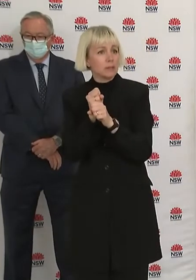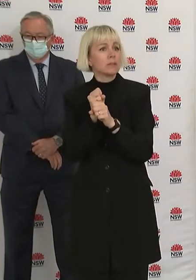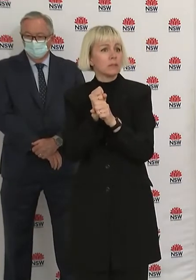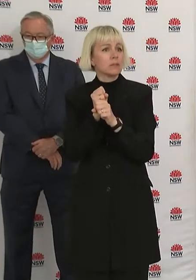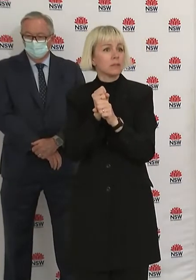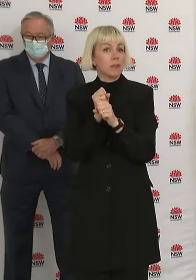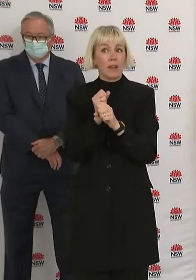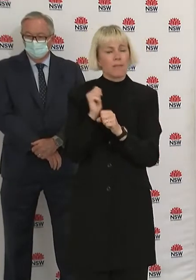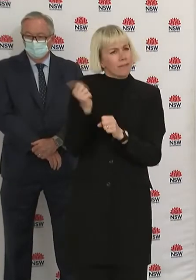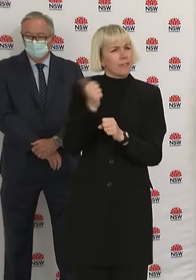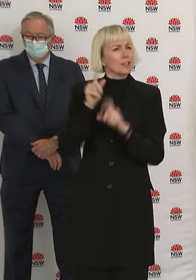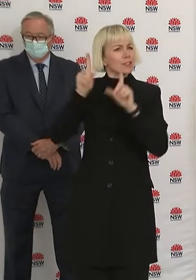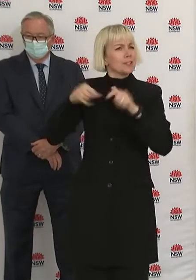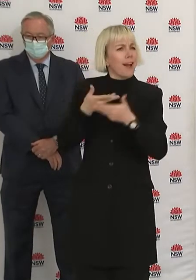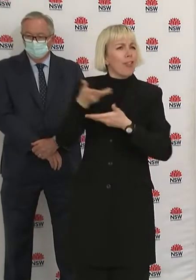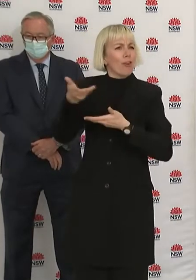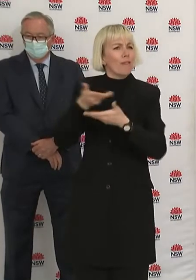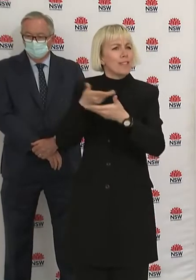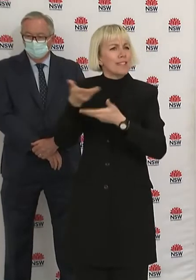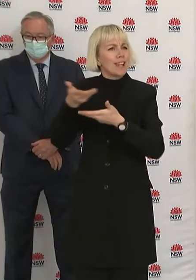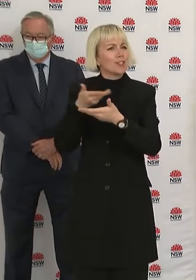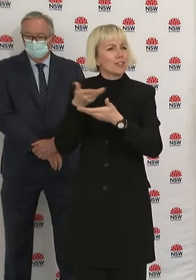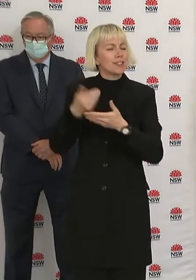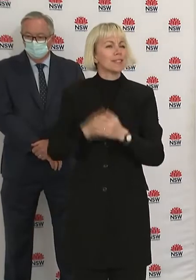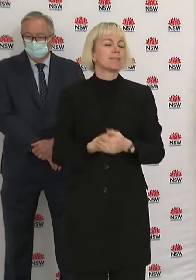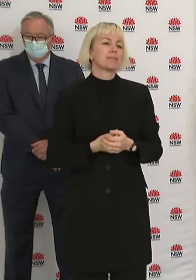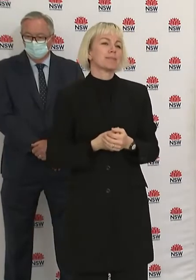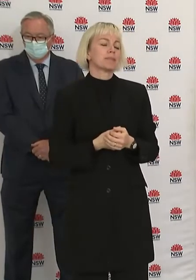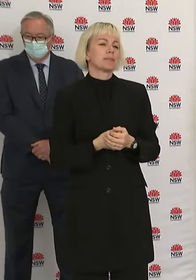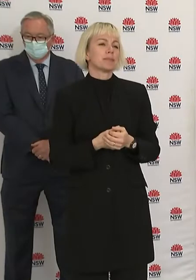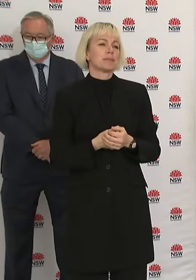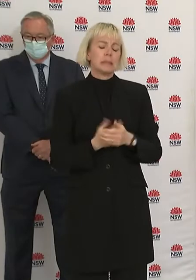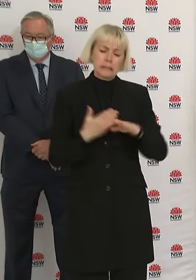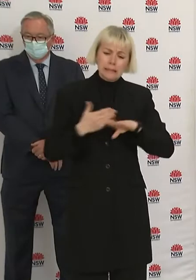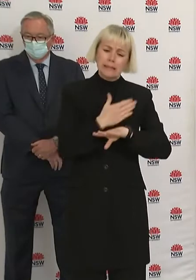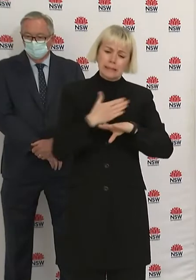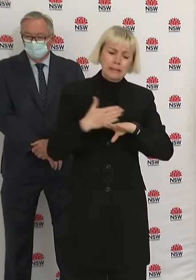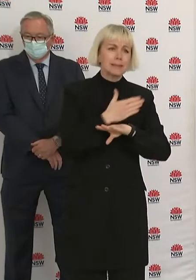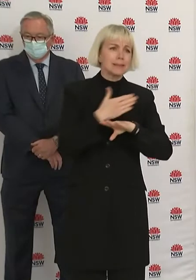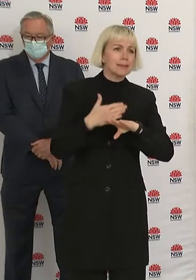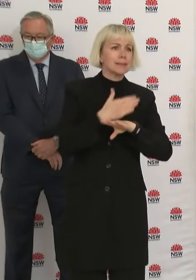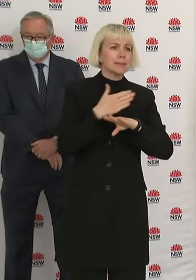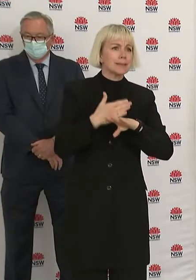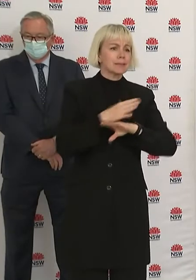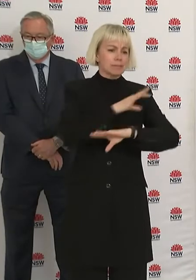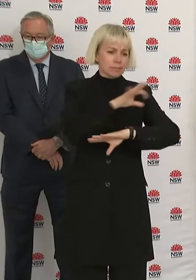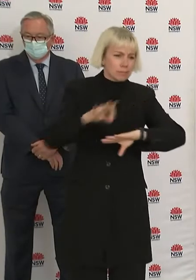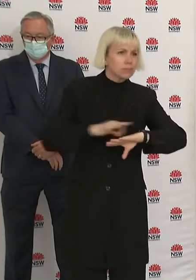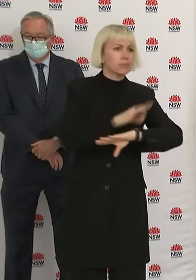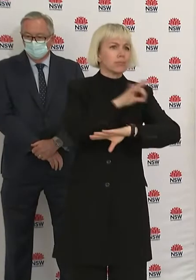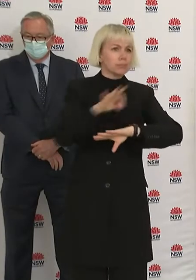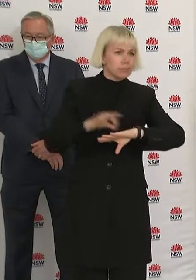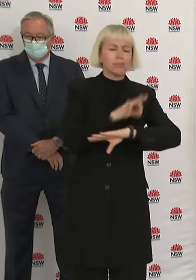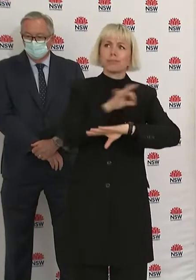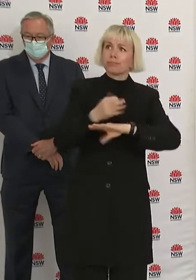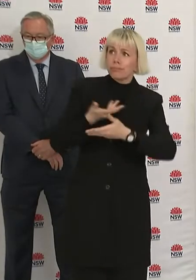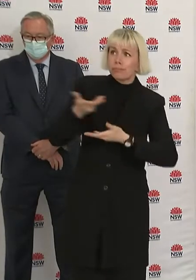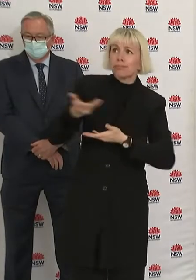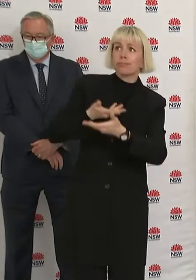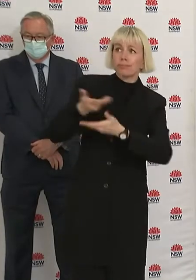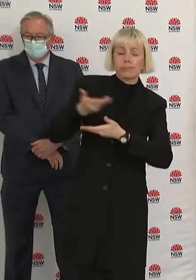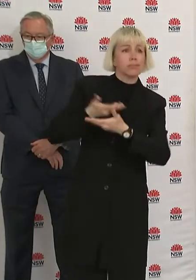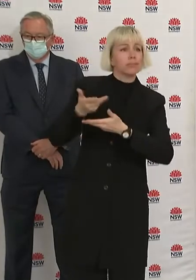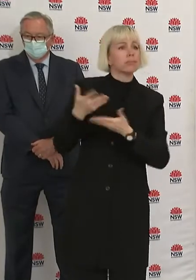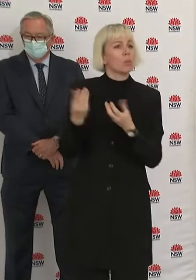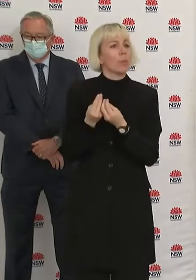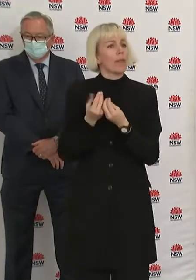started. Can I make that clear as well? We've been working hard, very hard behind the scenes in having these conversations with our counterparts federally. And